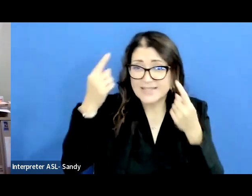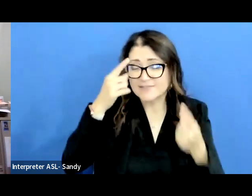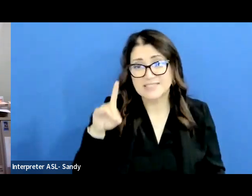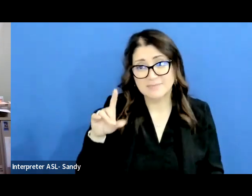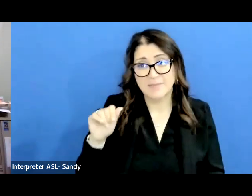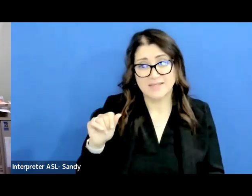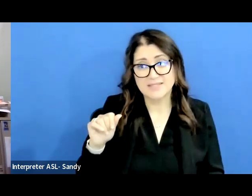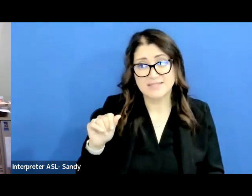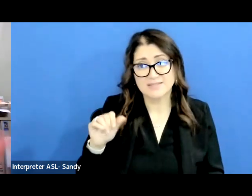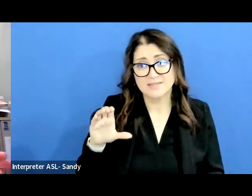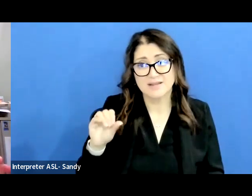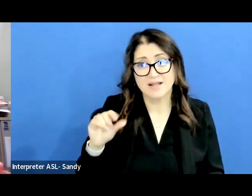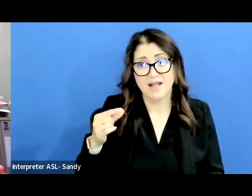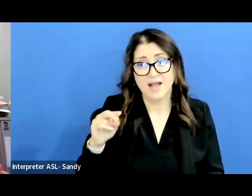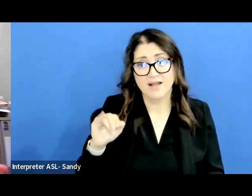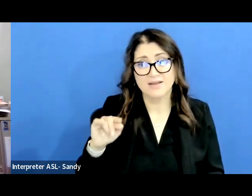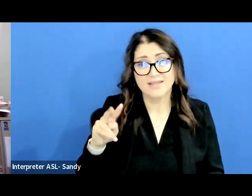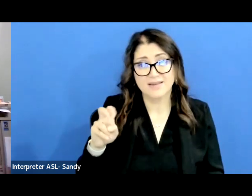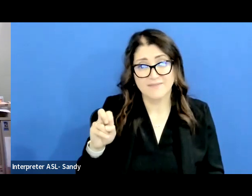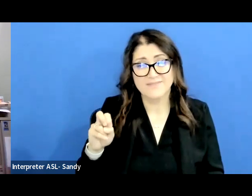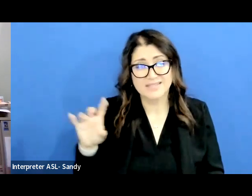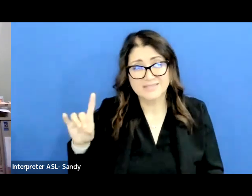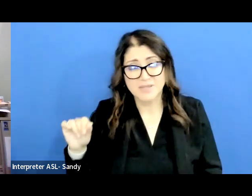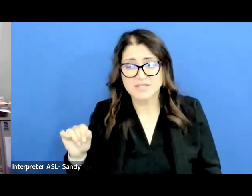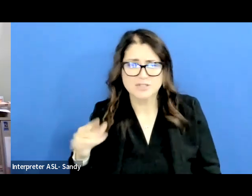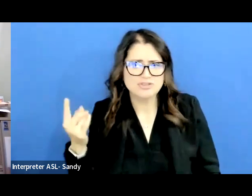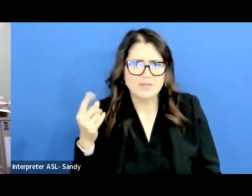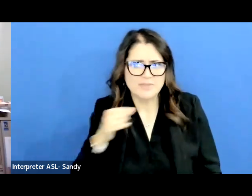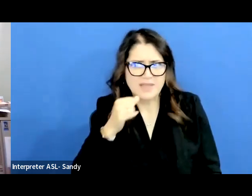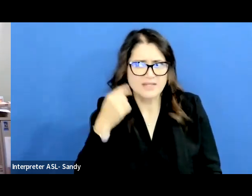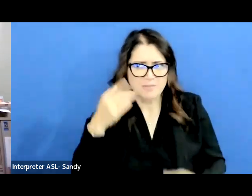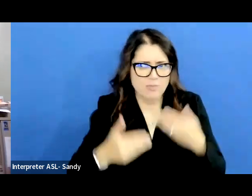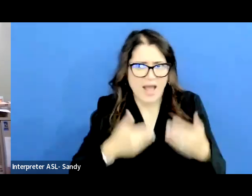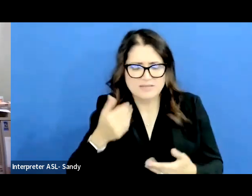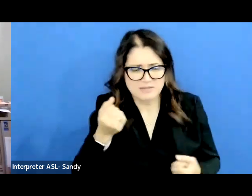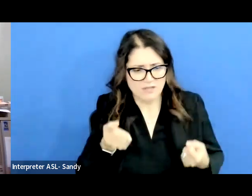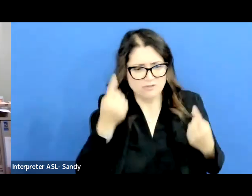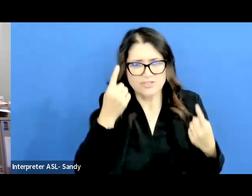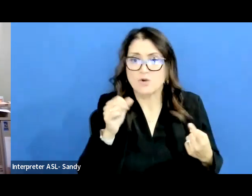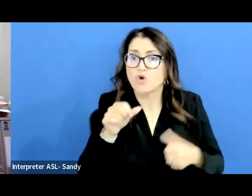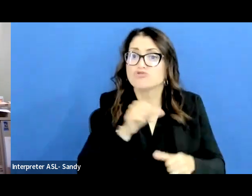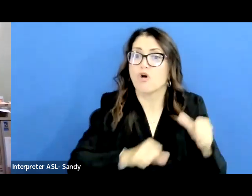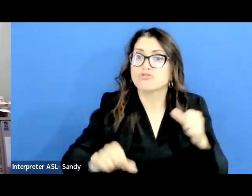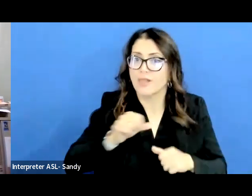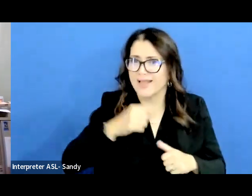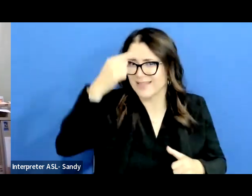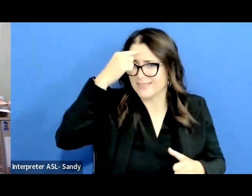disabilities. It's not something that processes to them. It's not something that they were socialized to think